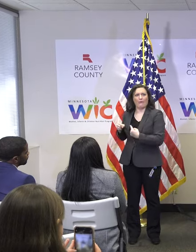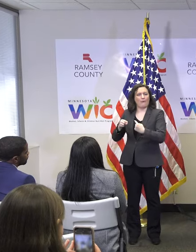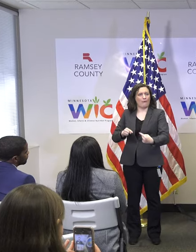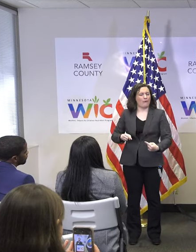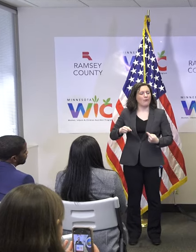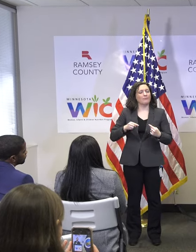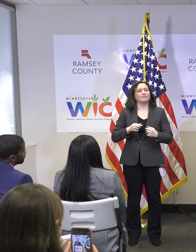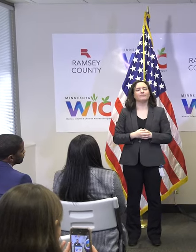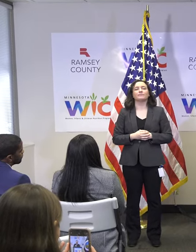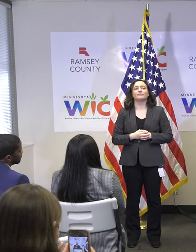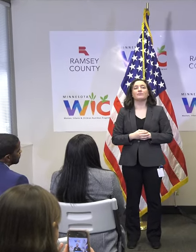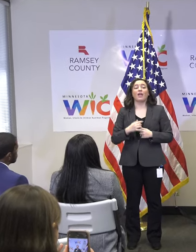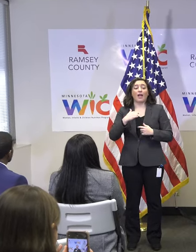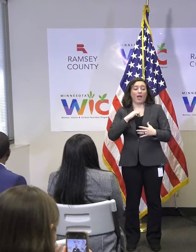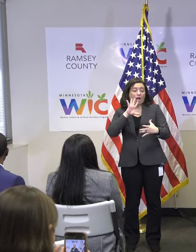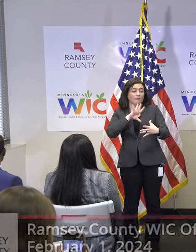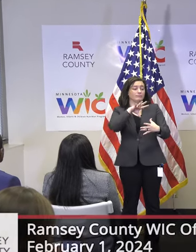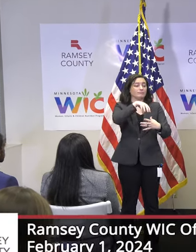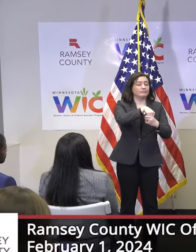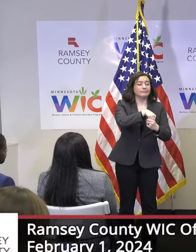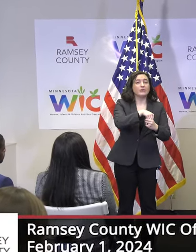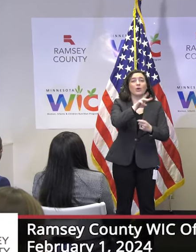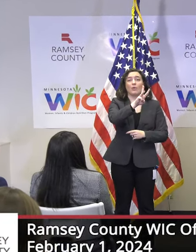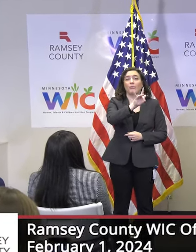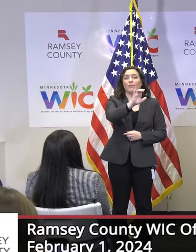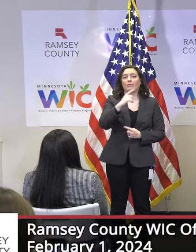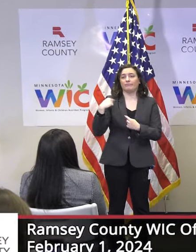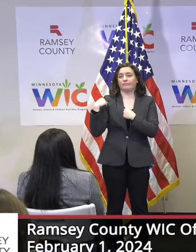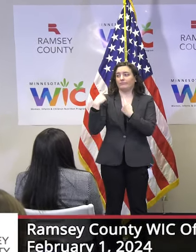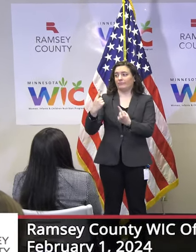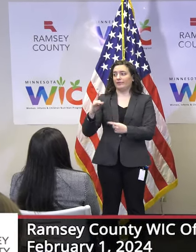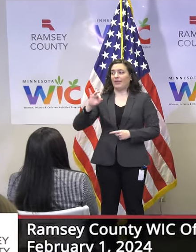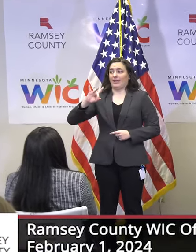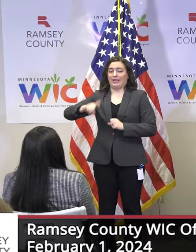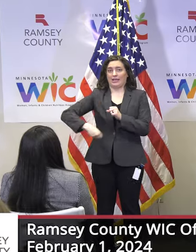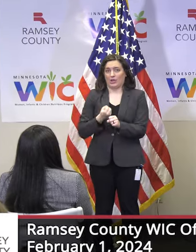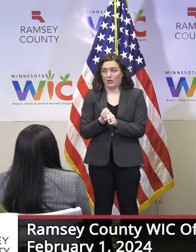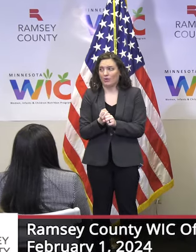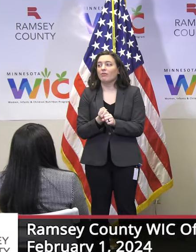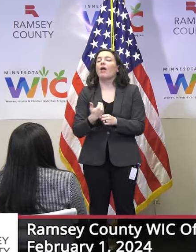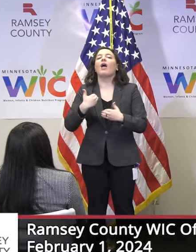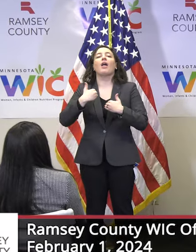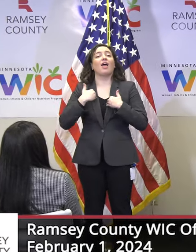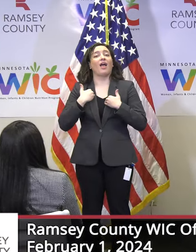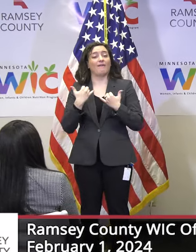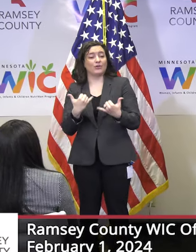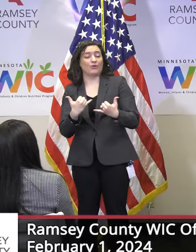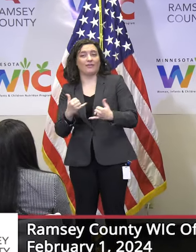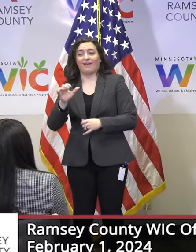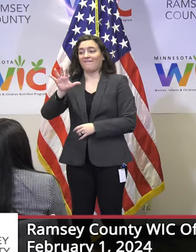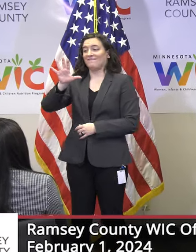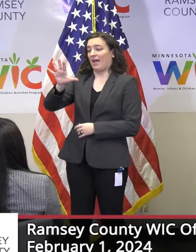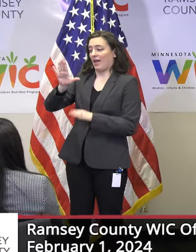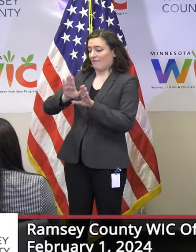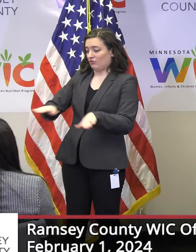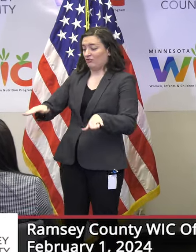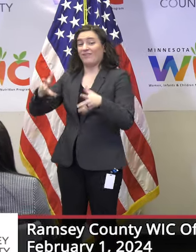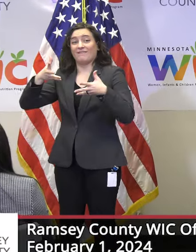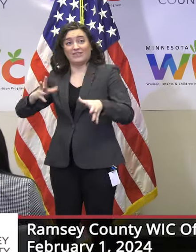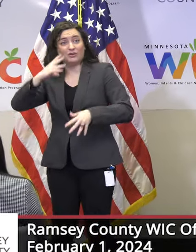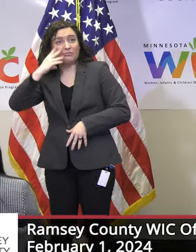I had been a WIC participant for over 8 years, and I have 5 children who have gone through or currently on the WIC program.